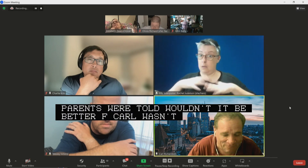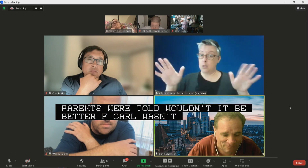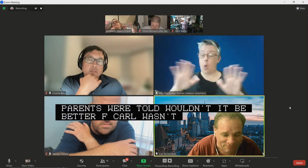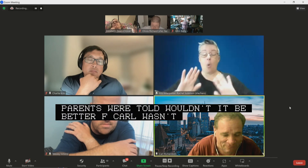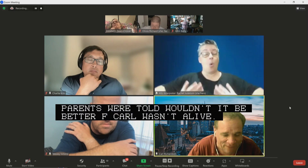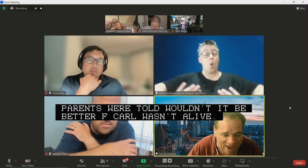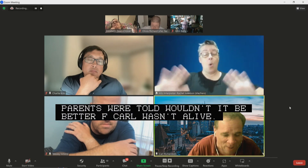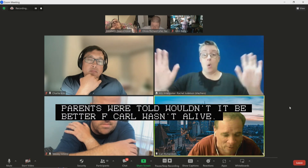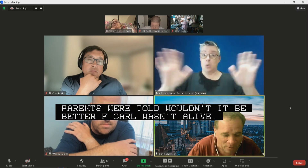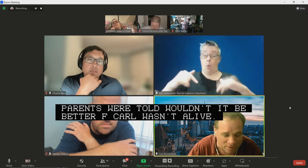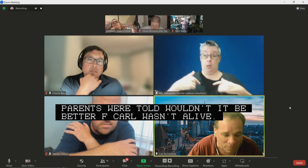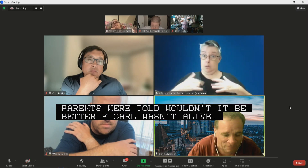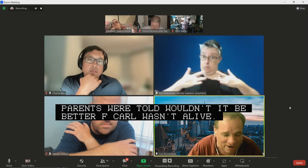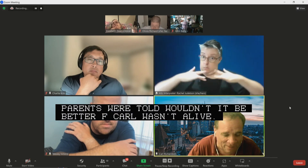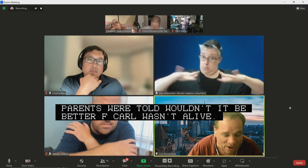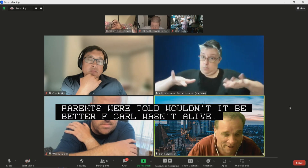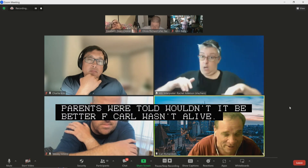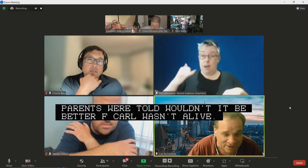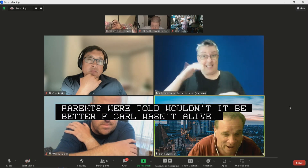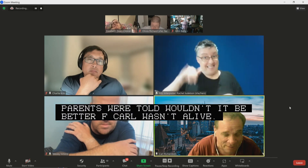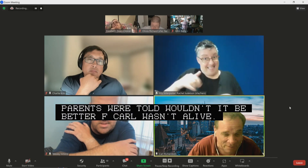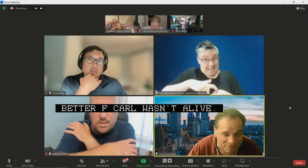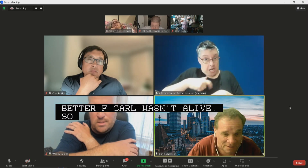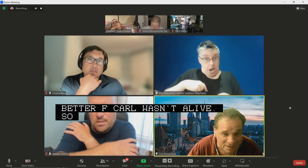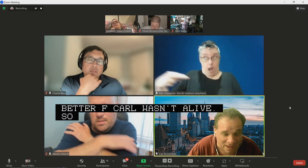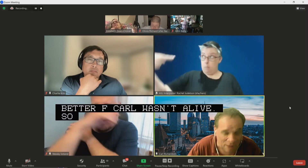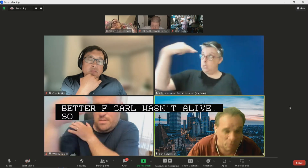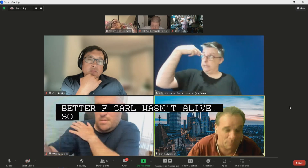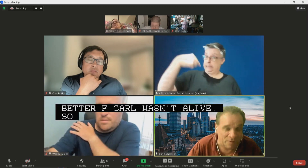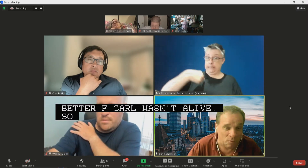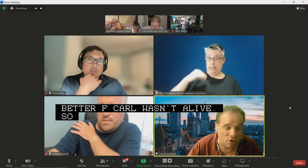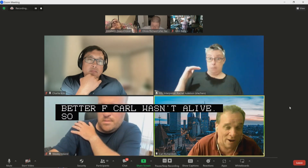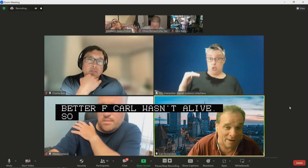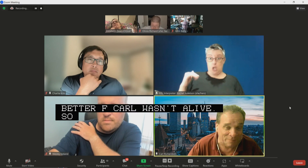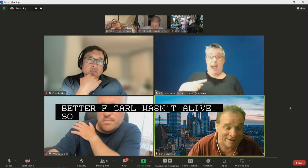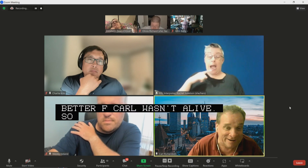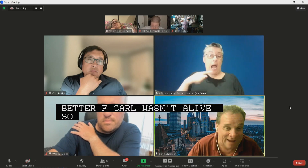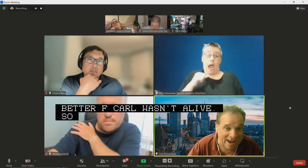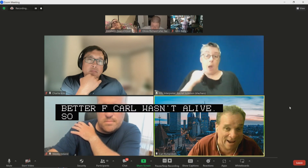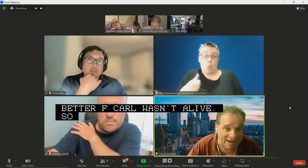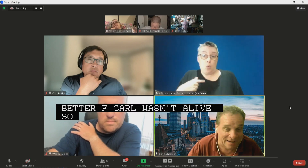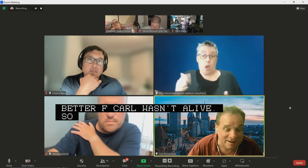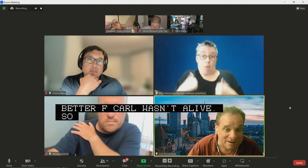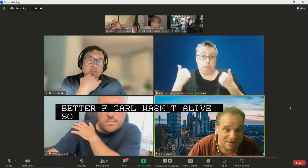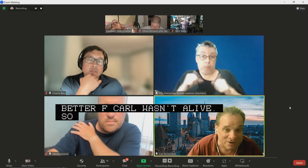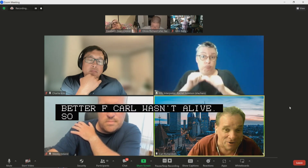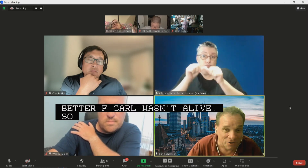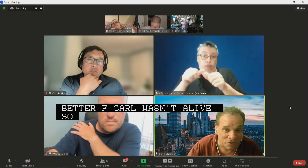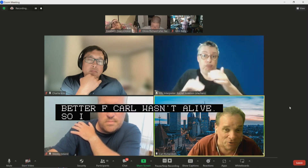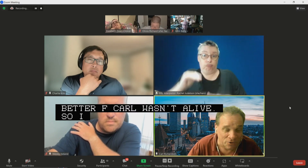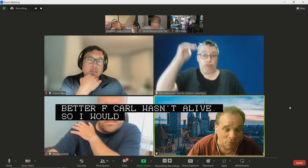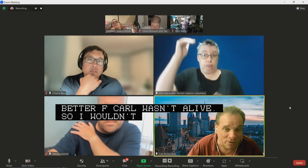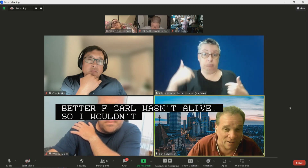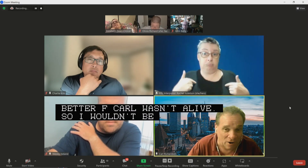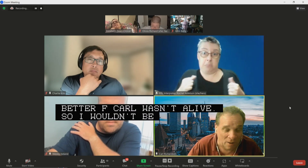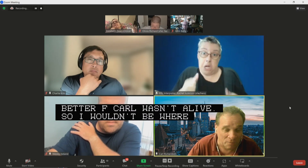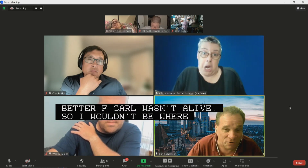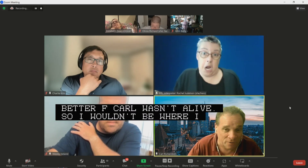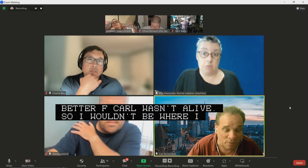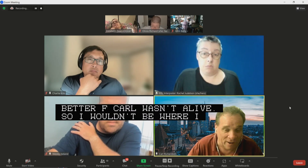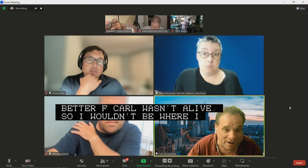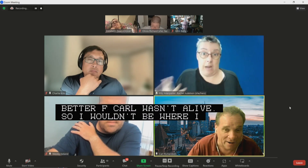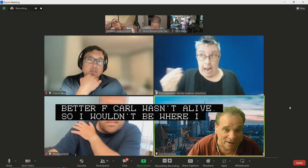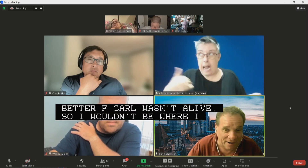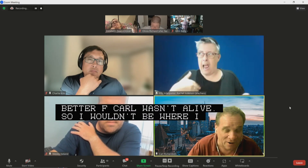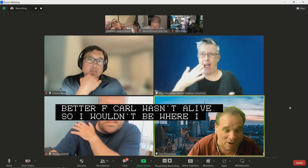if that was the prevailing thought at the time, I wouldn't be where I am today doing and